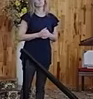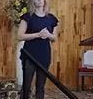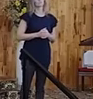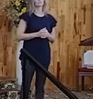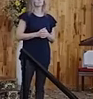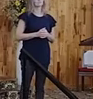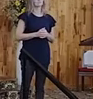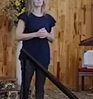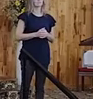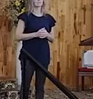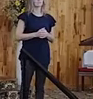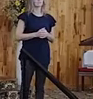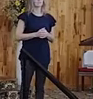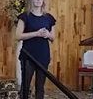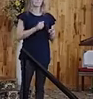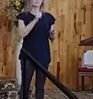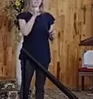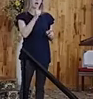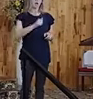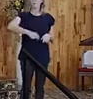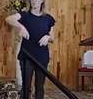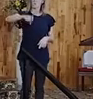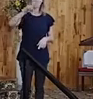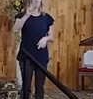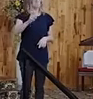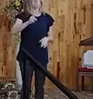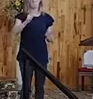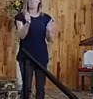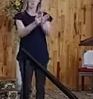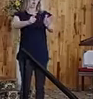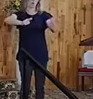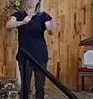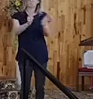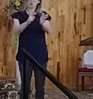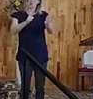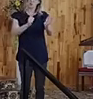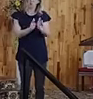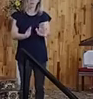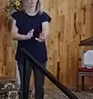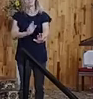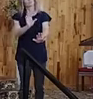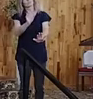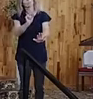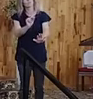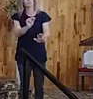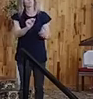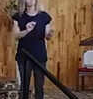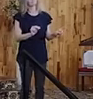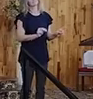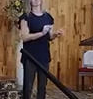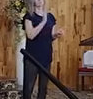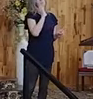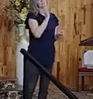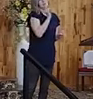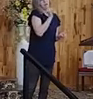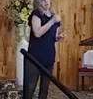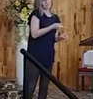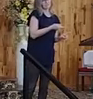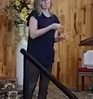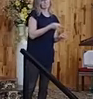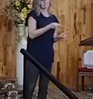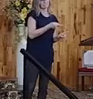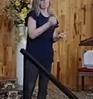It's not, you must not, you cannot, it's, you shall not, you